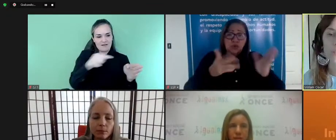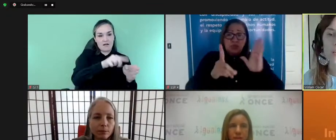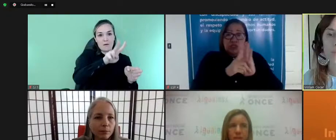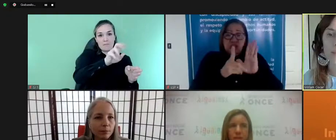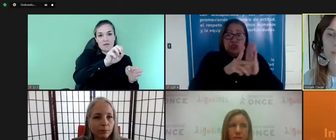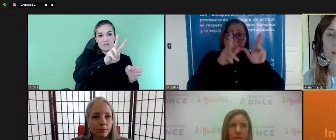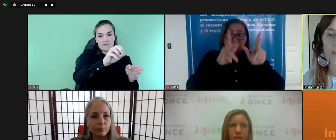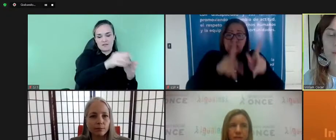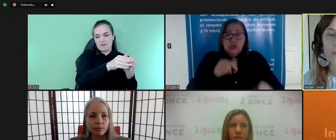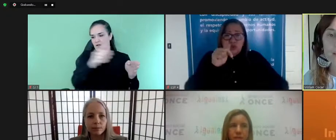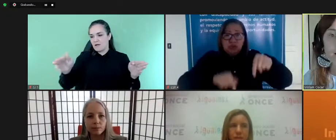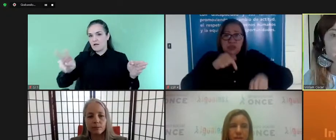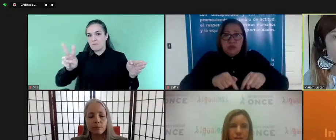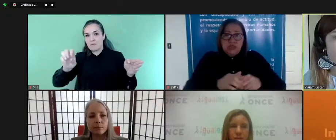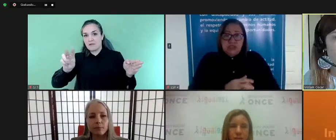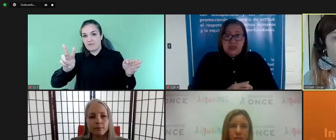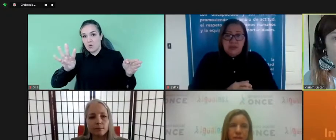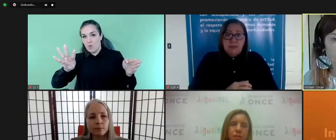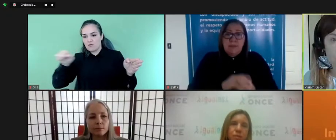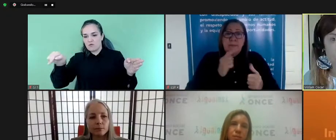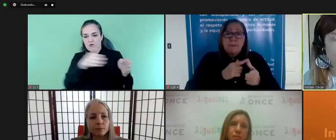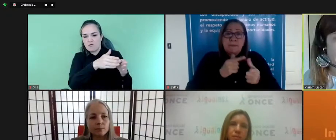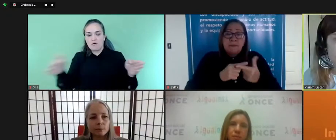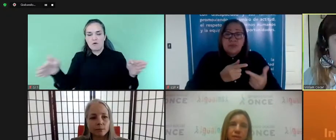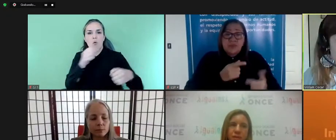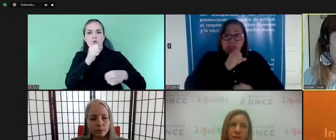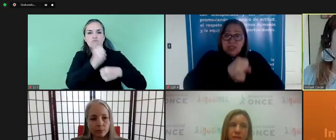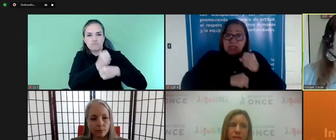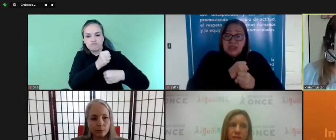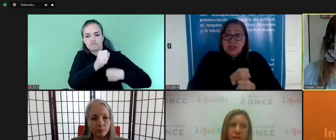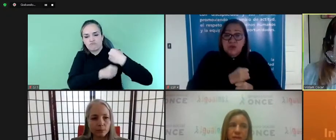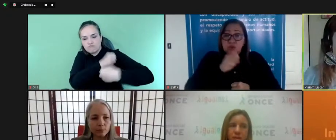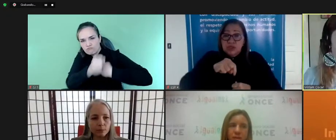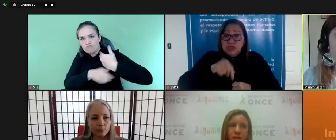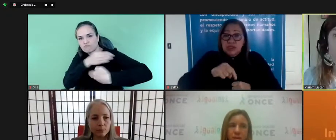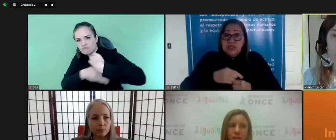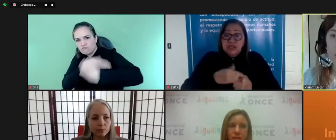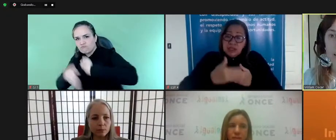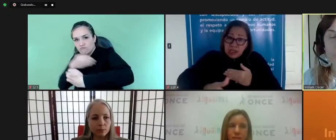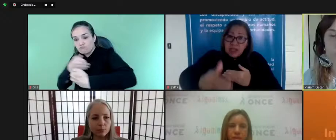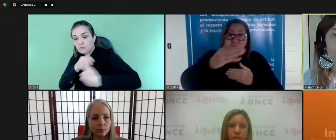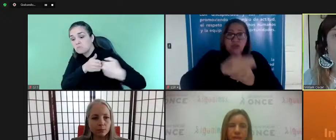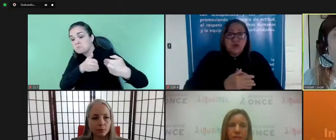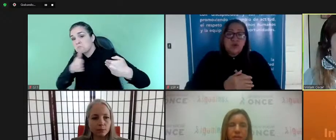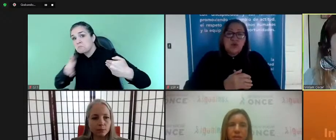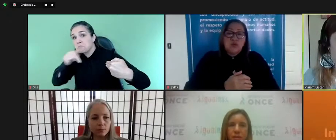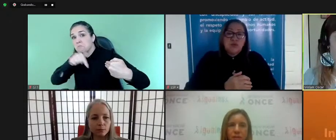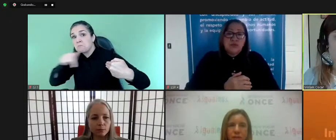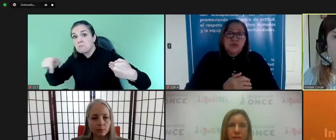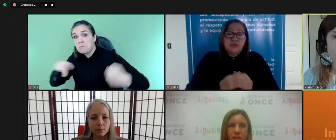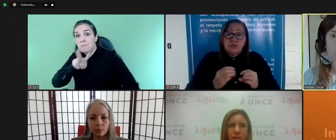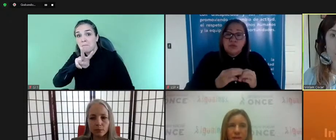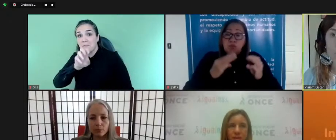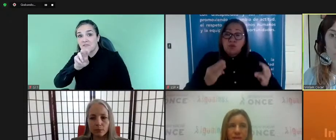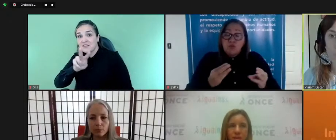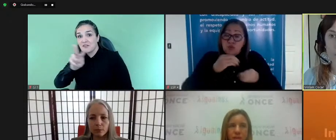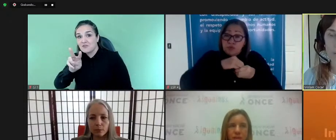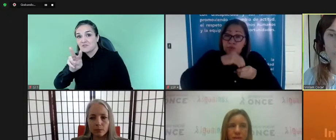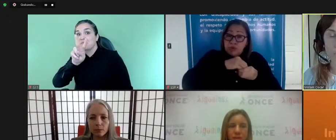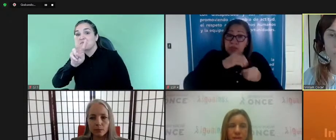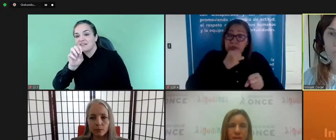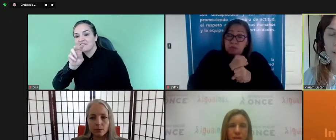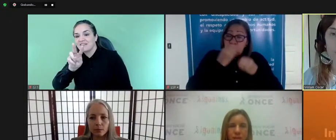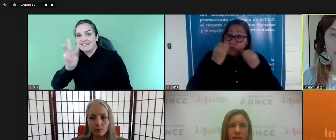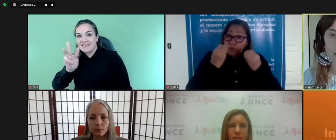advocacy of the rights of persons with disabilities is stated and these years ahead this year next years will be very